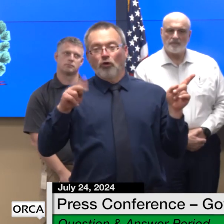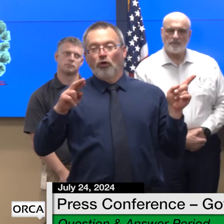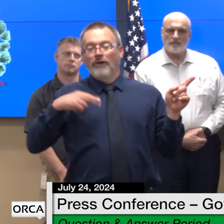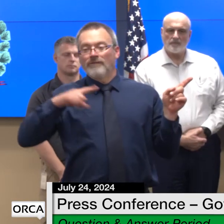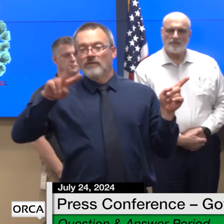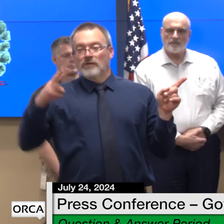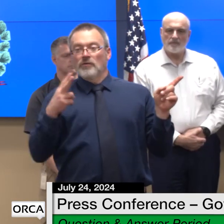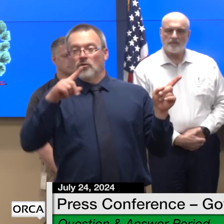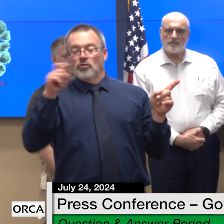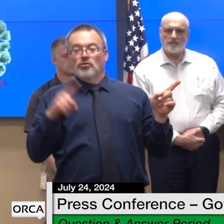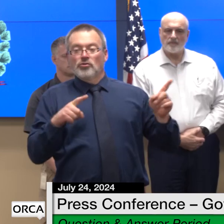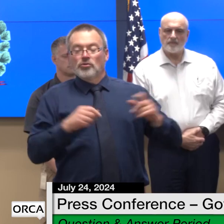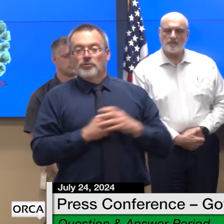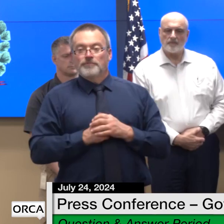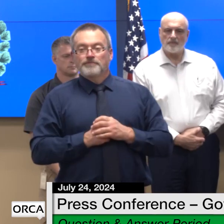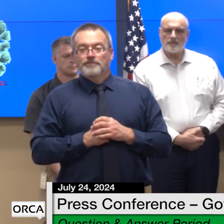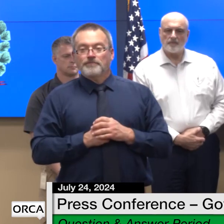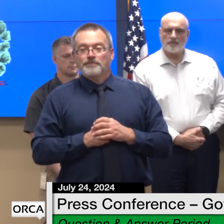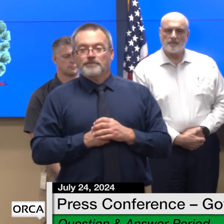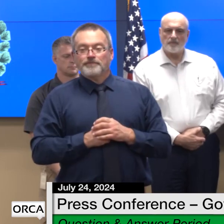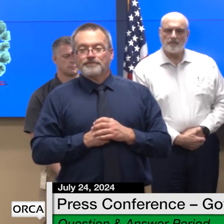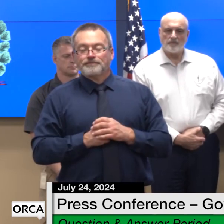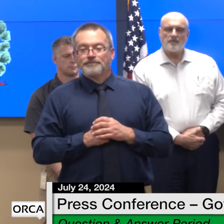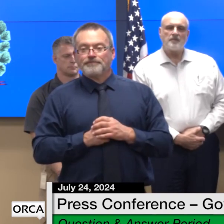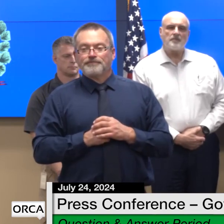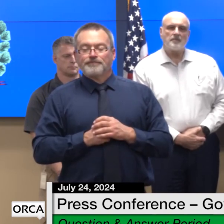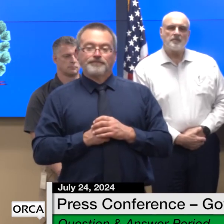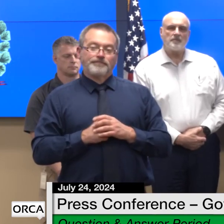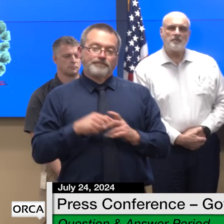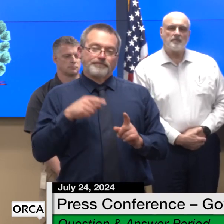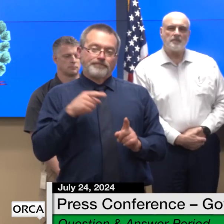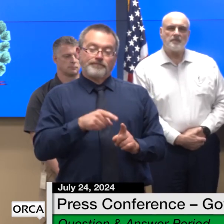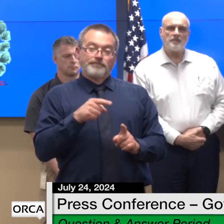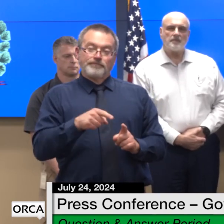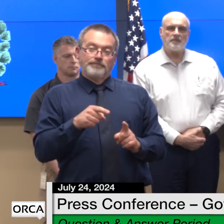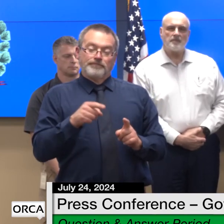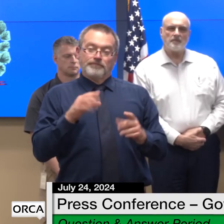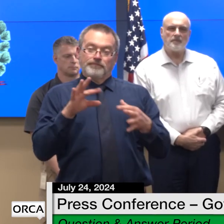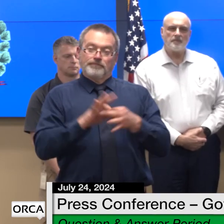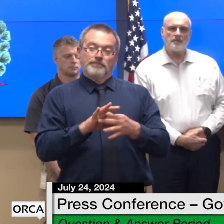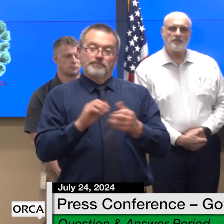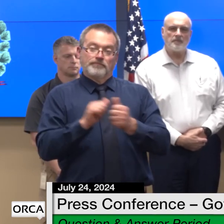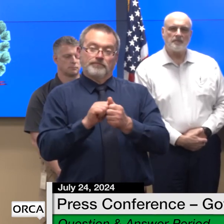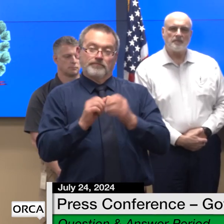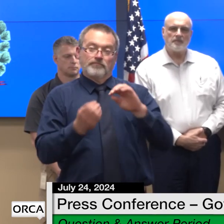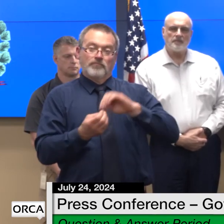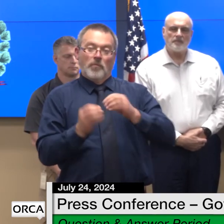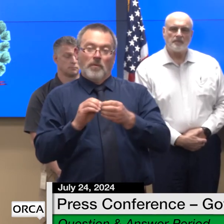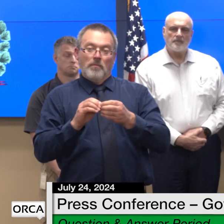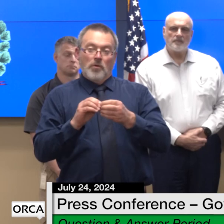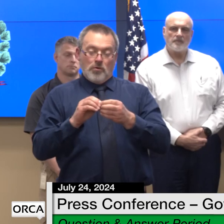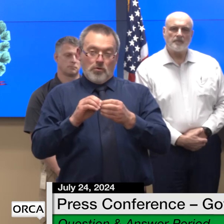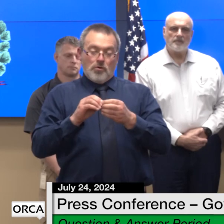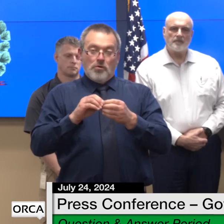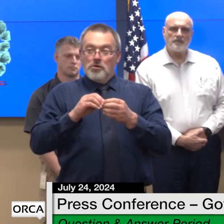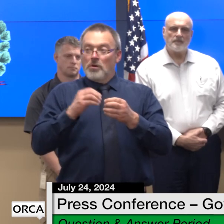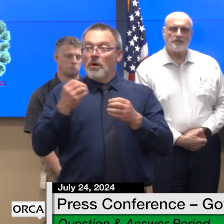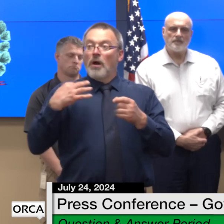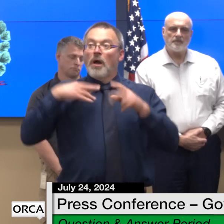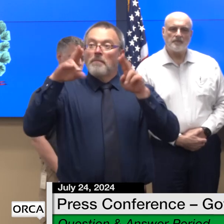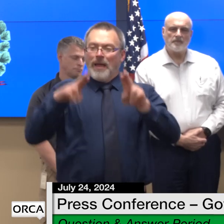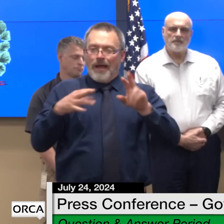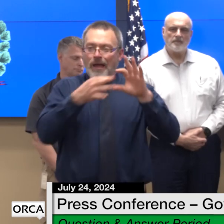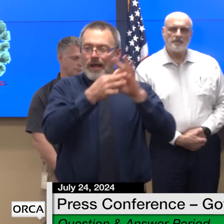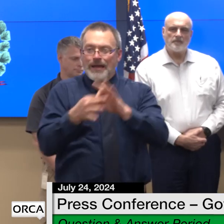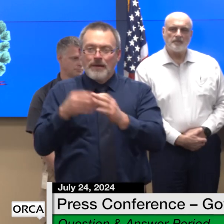or have we collected numbers on if applications for buyouts have increased, or interest